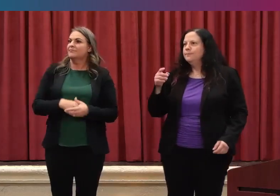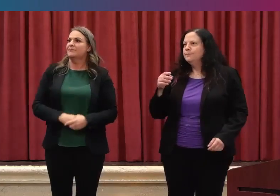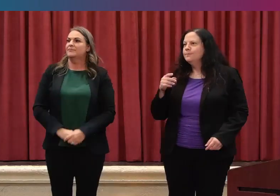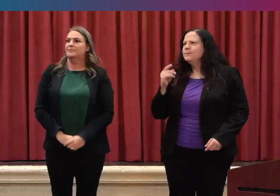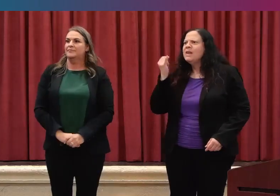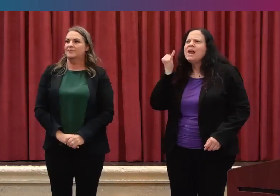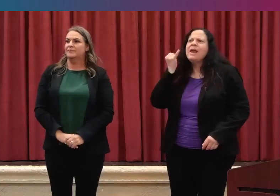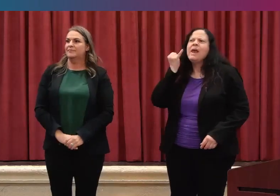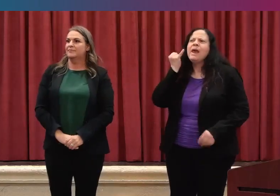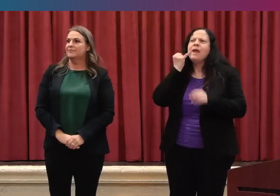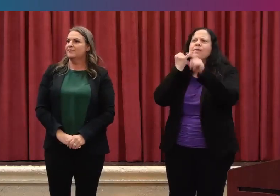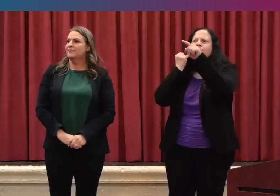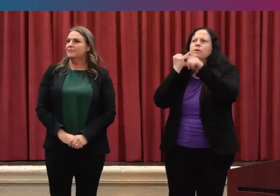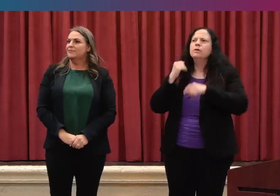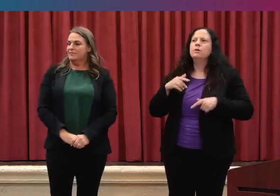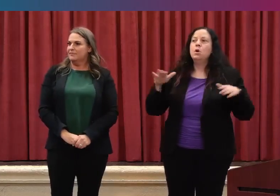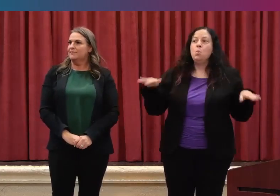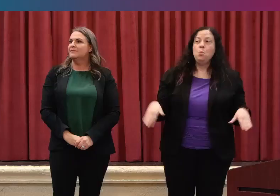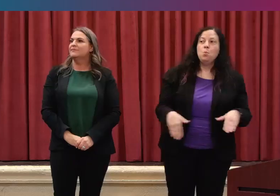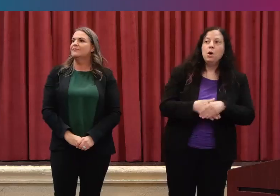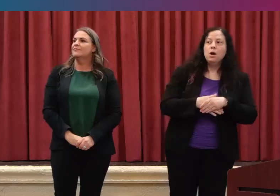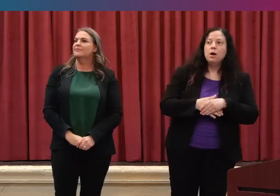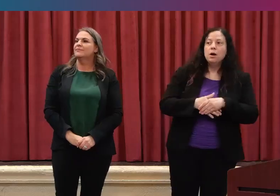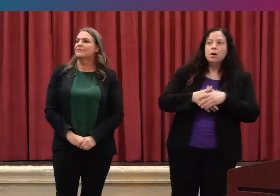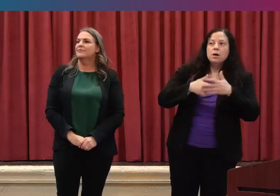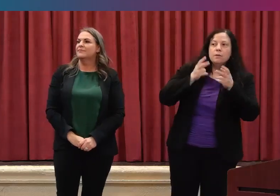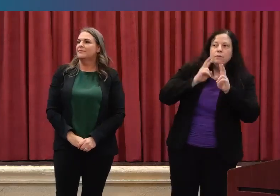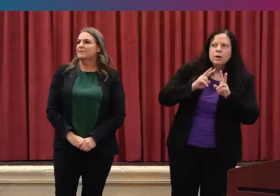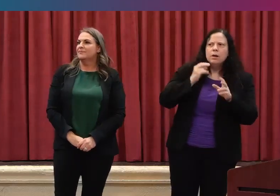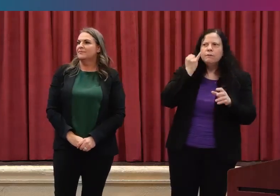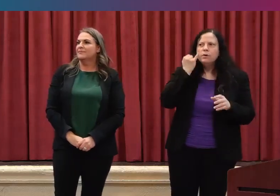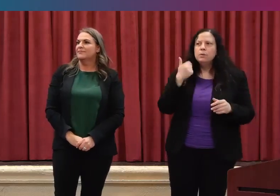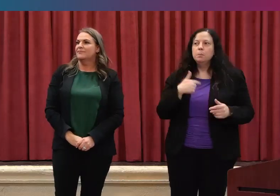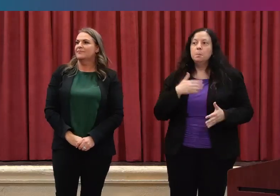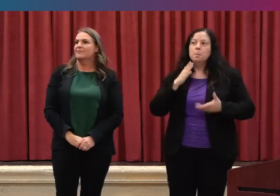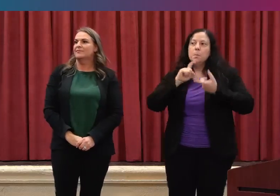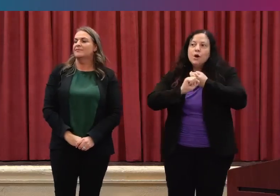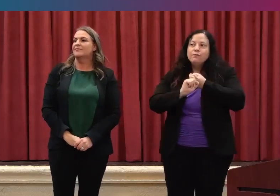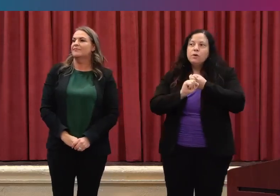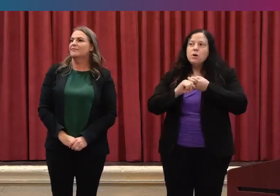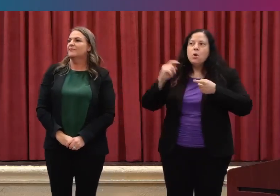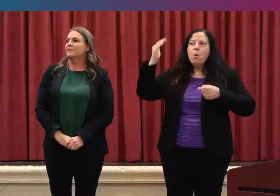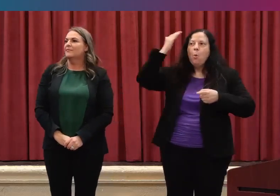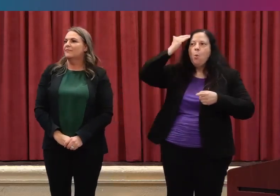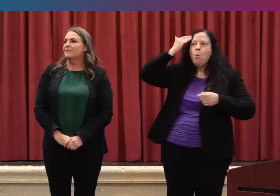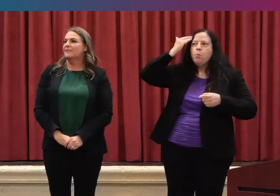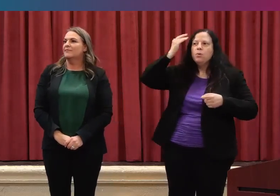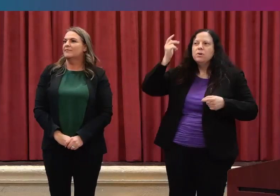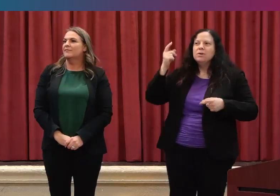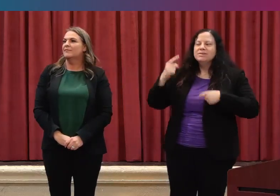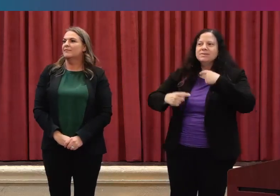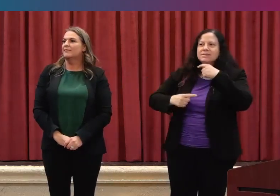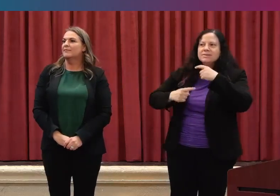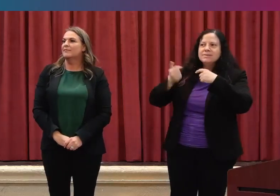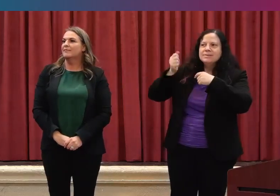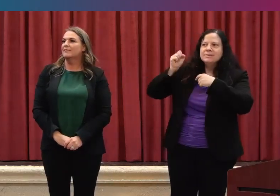Question over here on the other side. If like it's a wedding, or my friend knows a